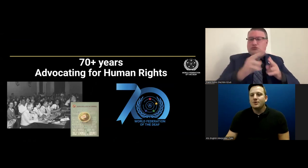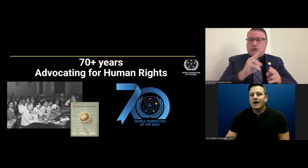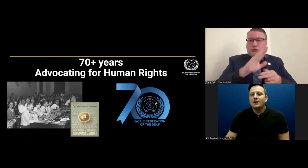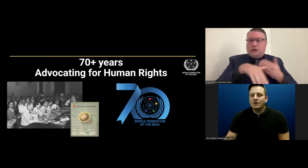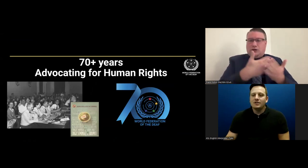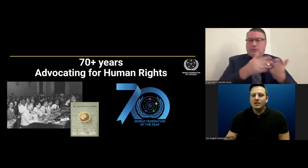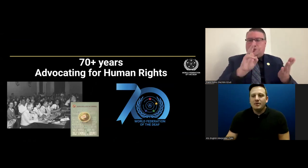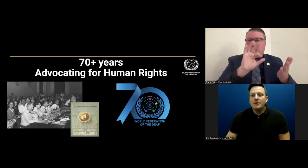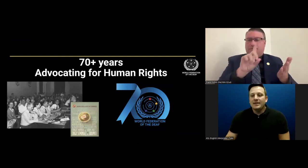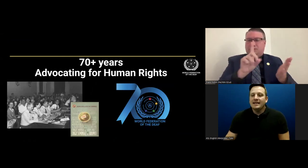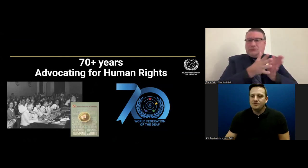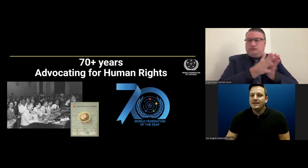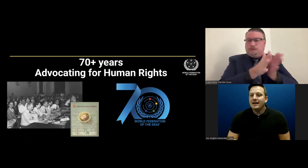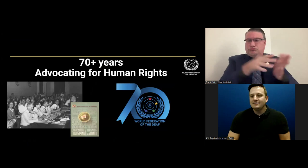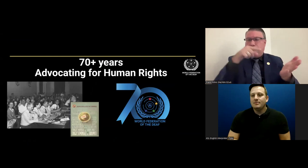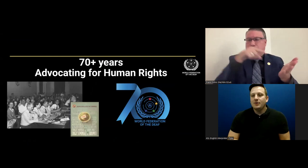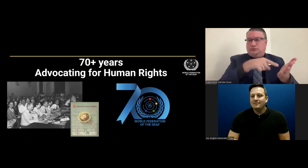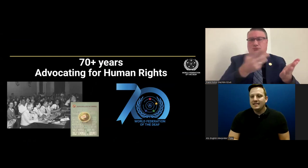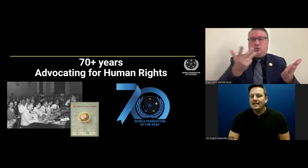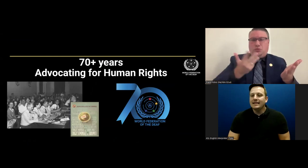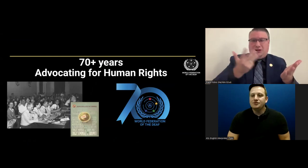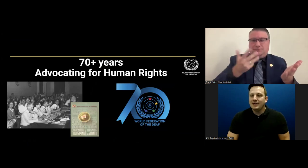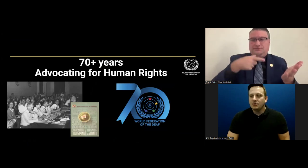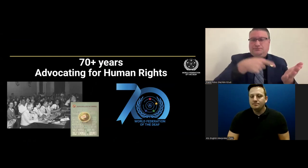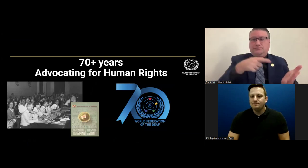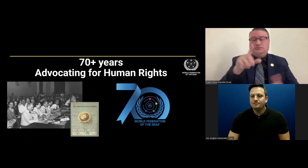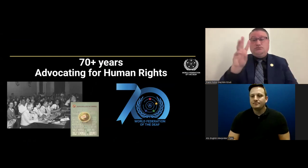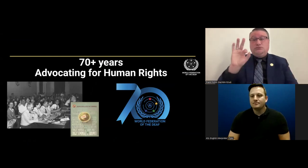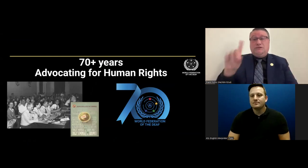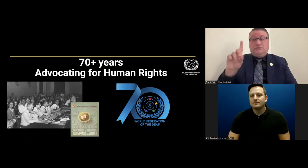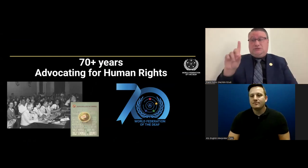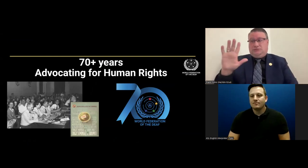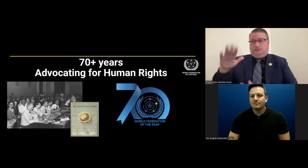So I'll talk a little bit about the history of WFD in general.